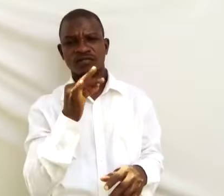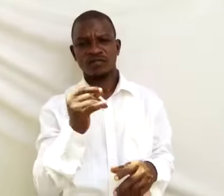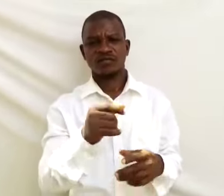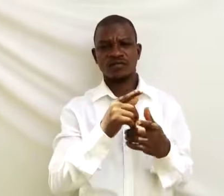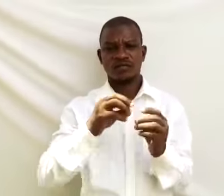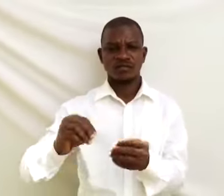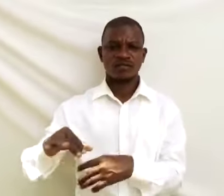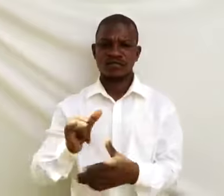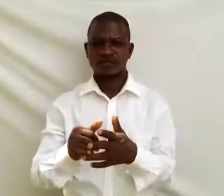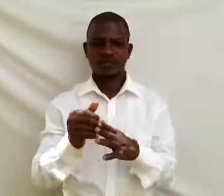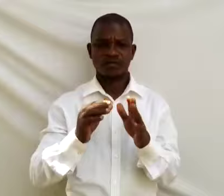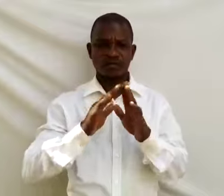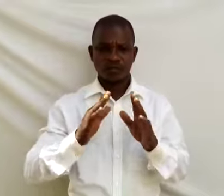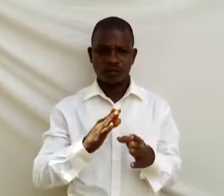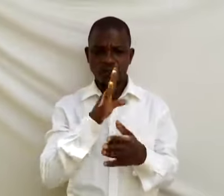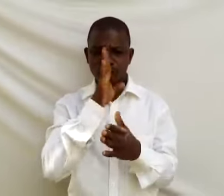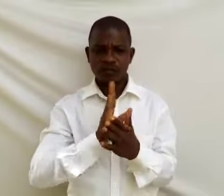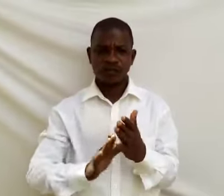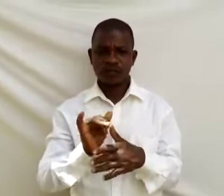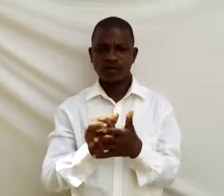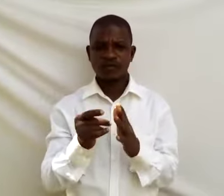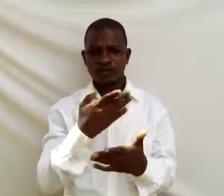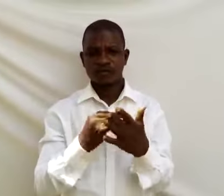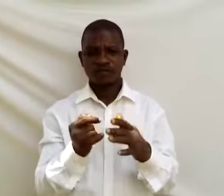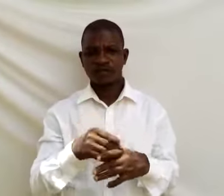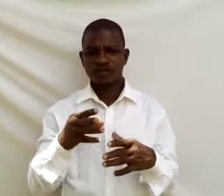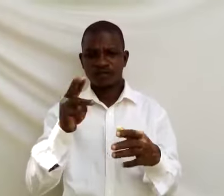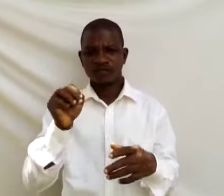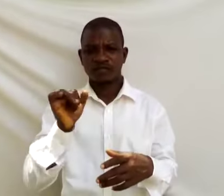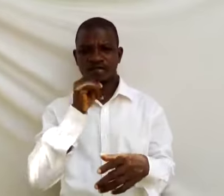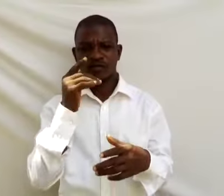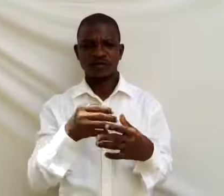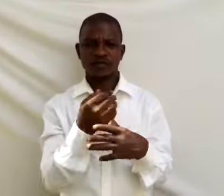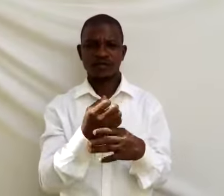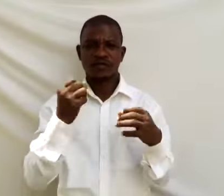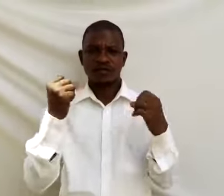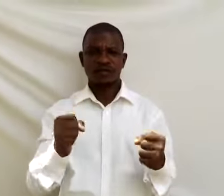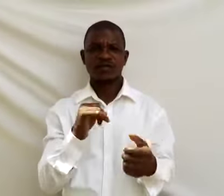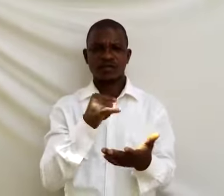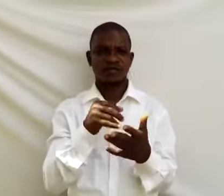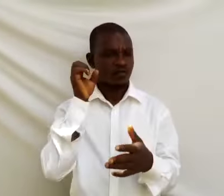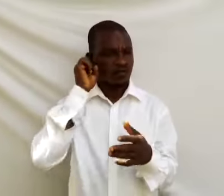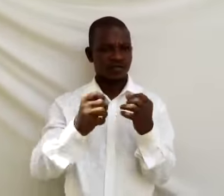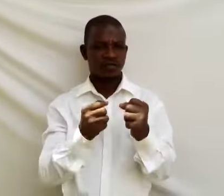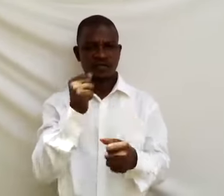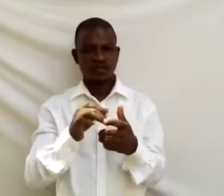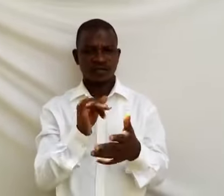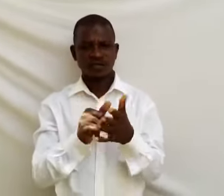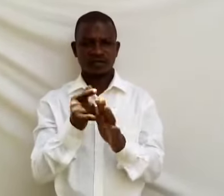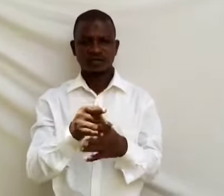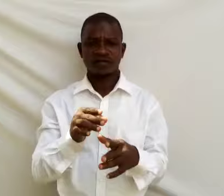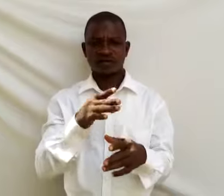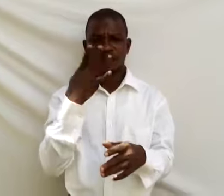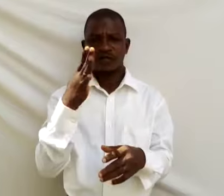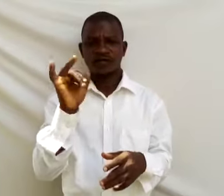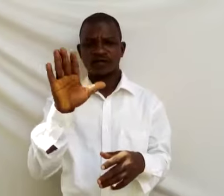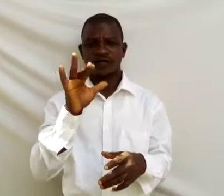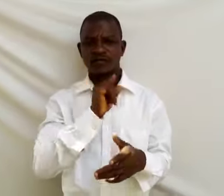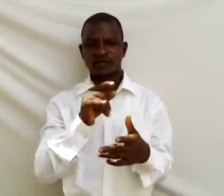cool. Before the medium solidifies, which it does at about 45 degrees centigrade,